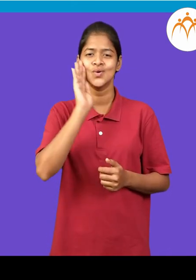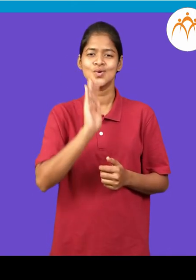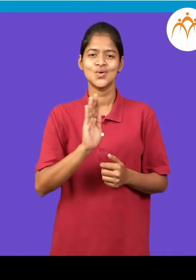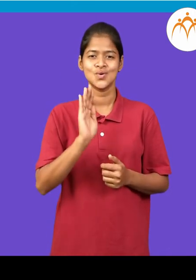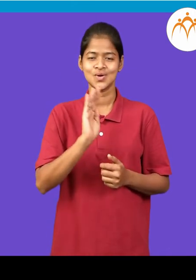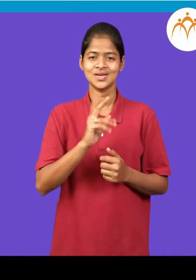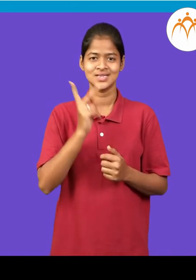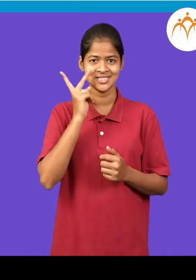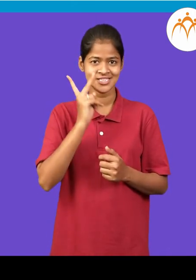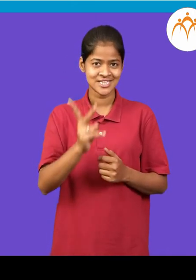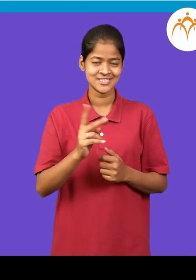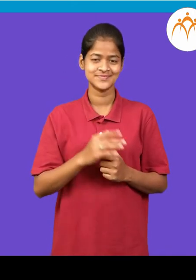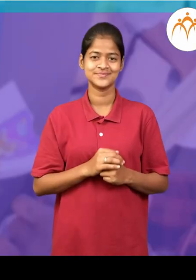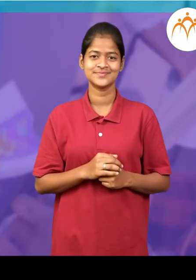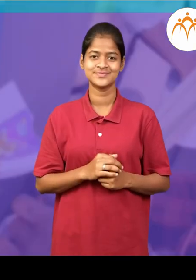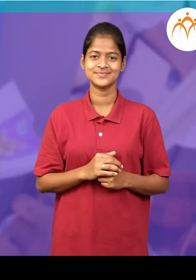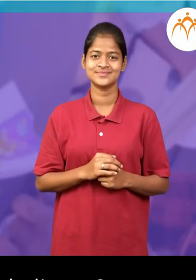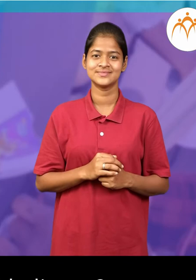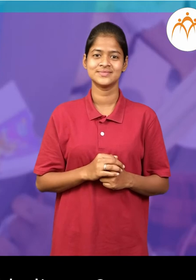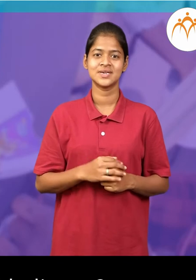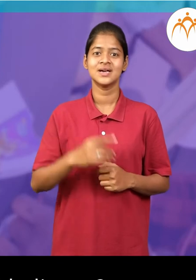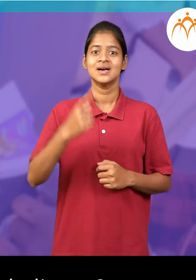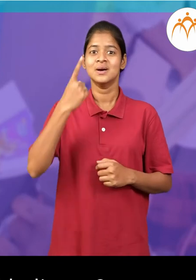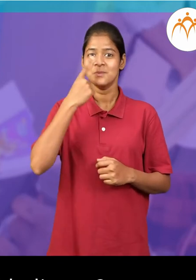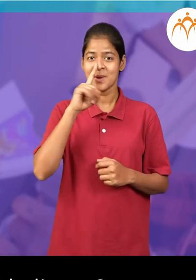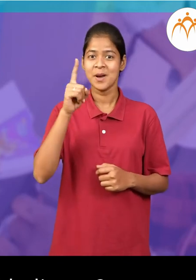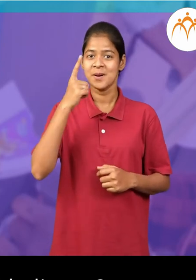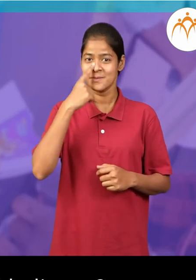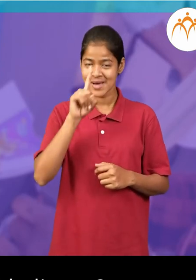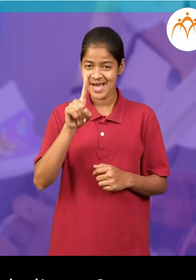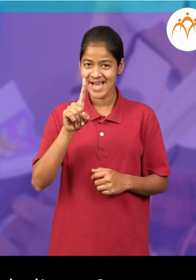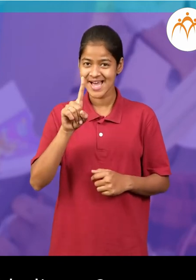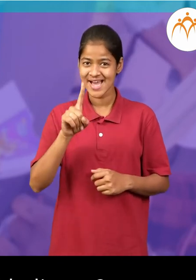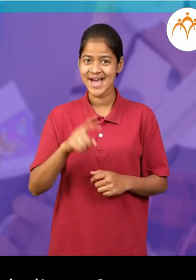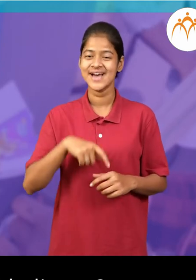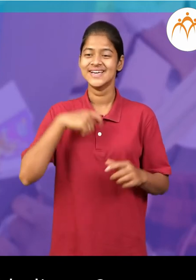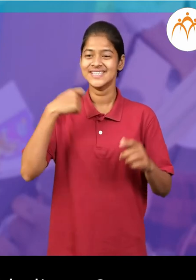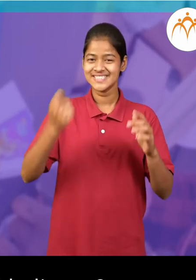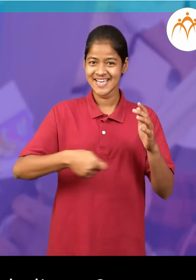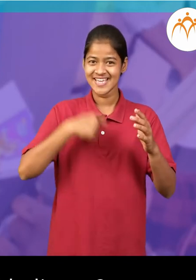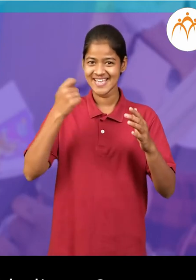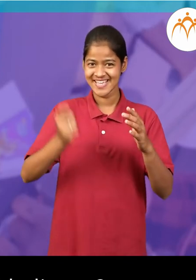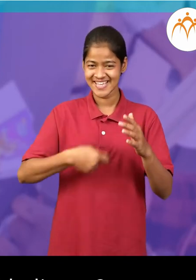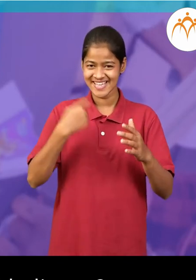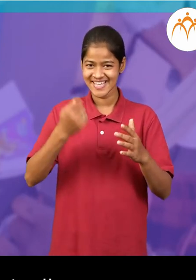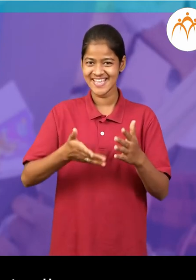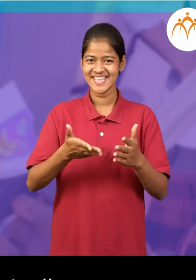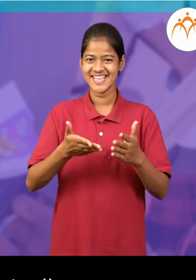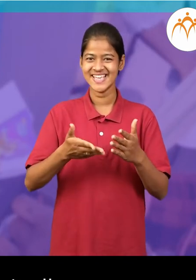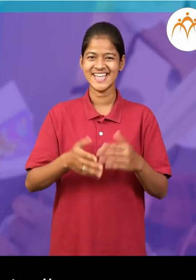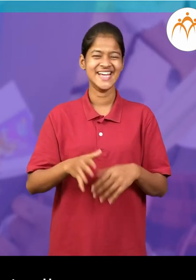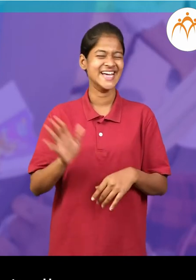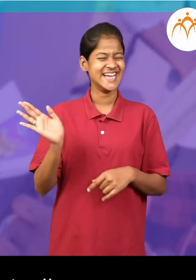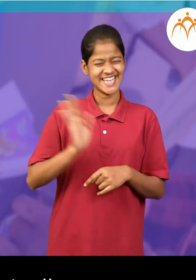poem. Can we make some bhel now? No dear,